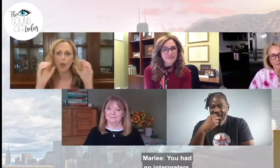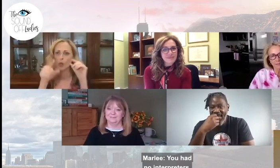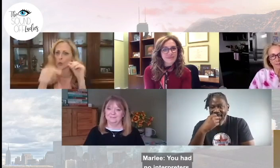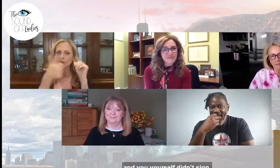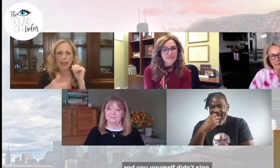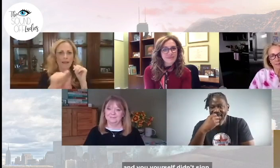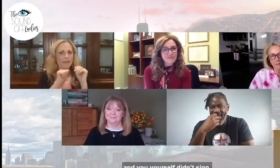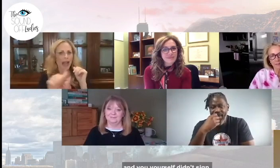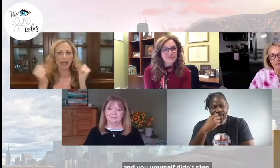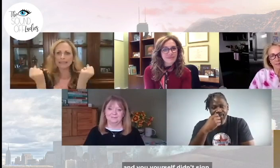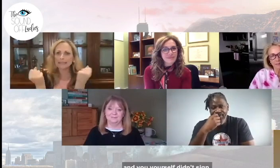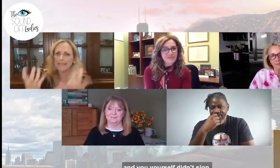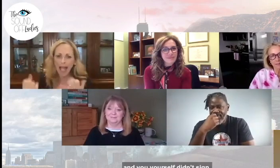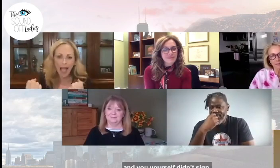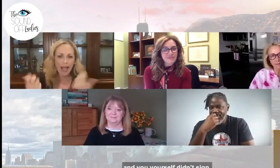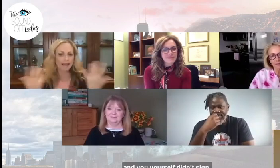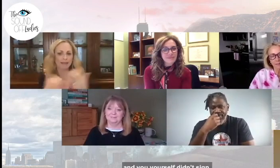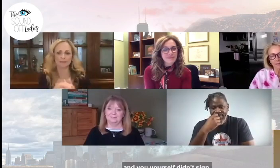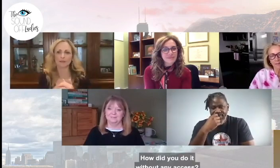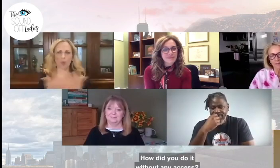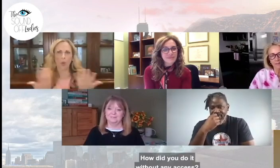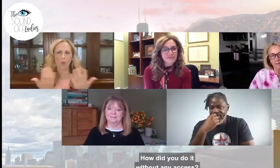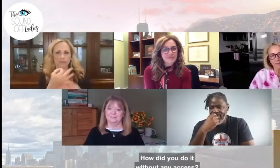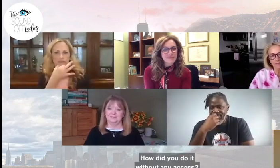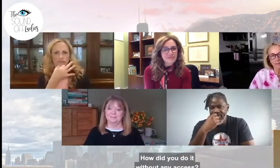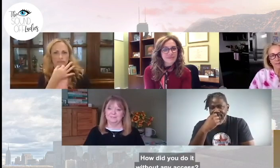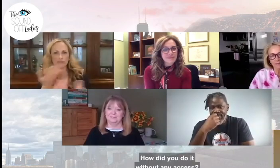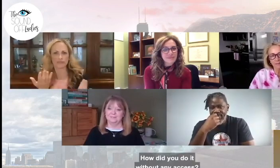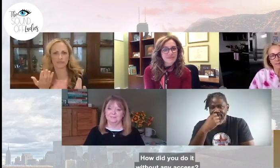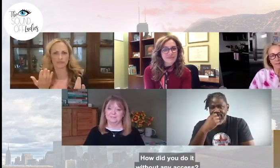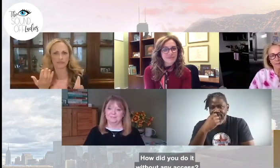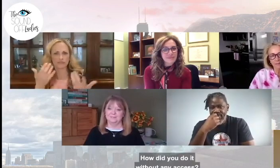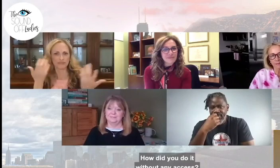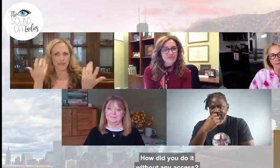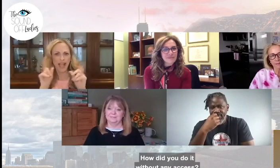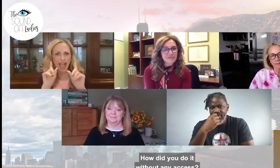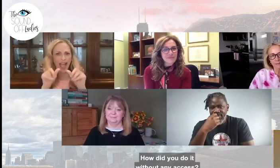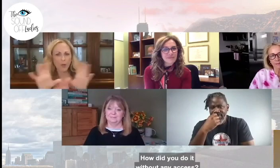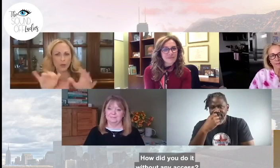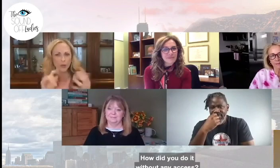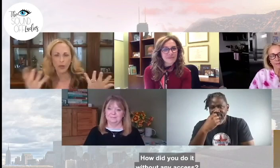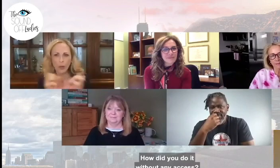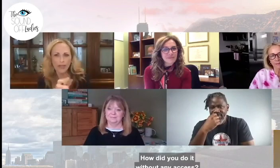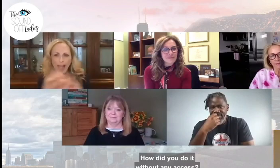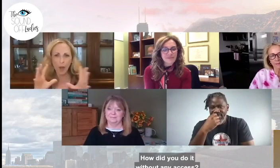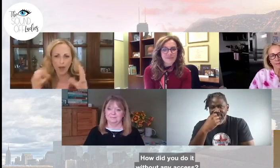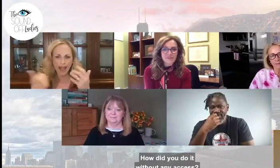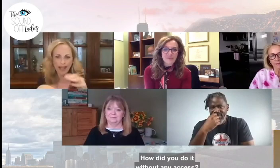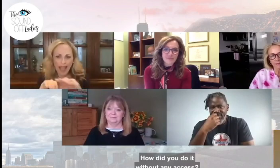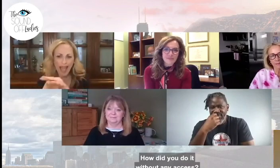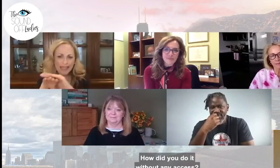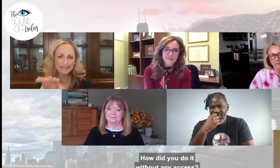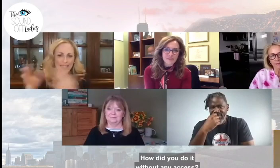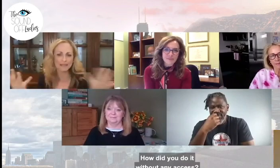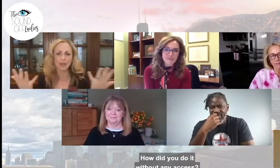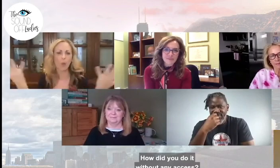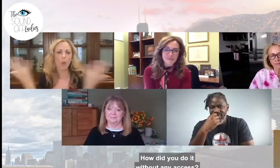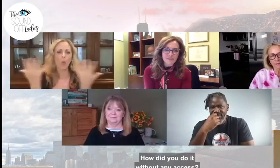school. You didn't have any way access to sign language or communication. How did you do that